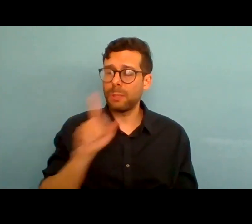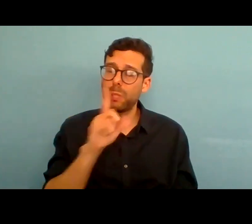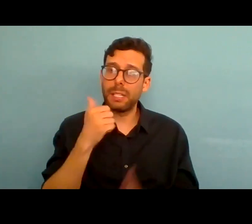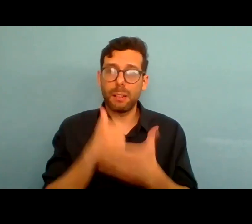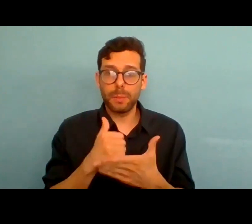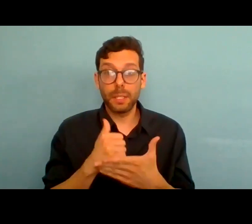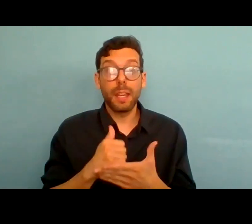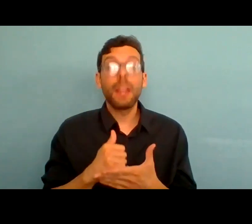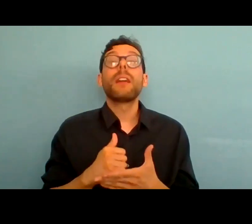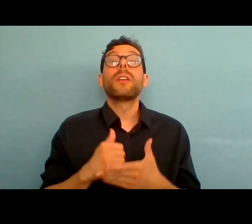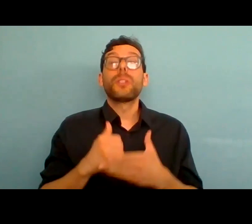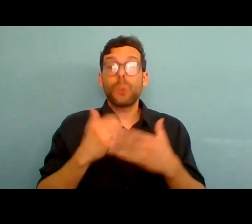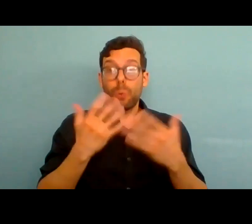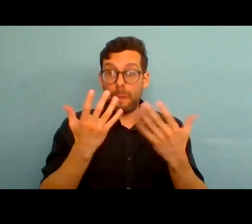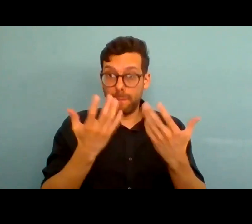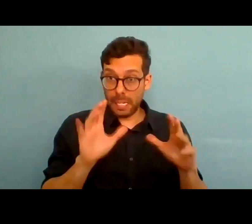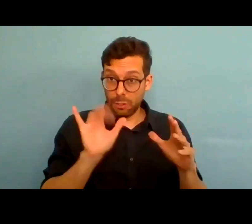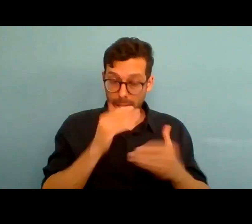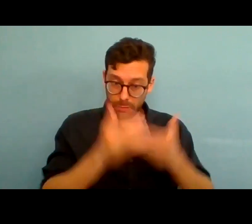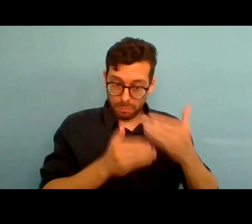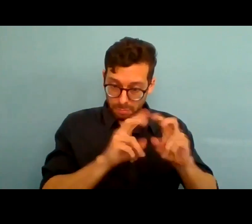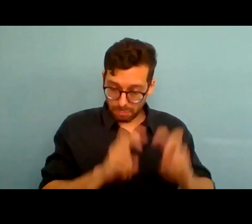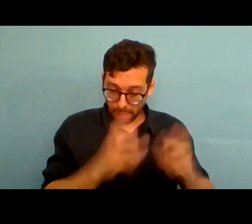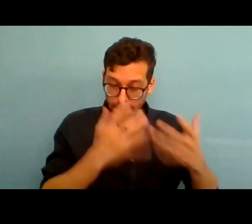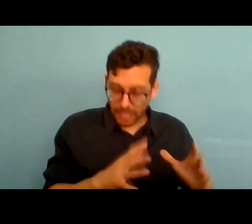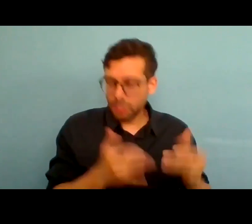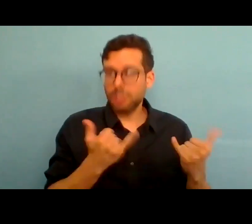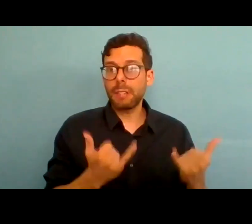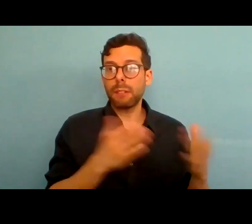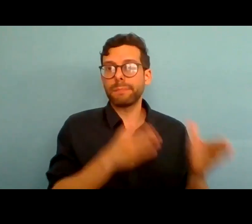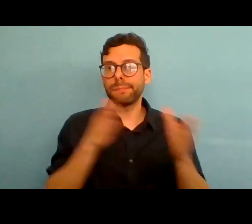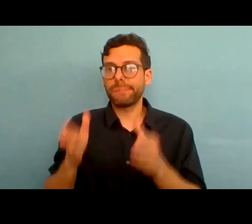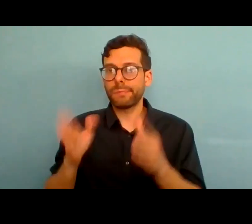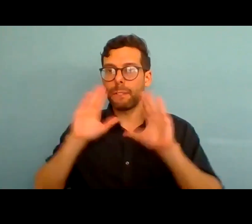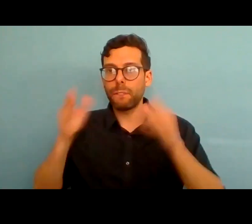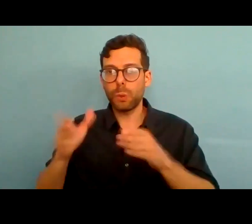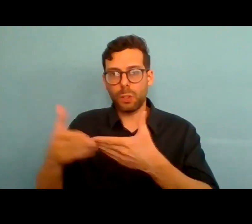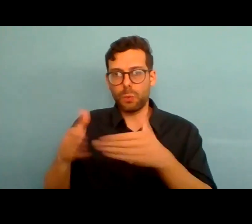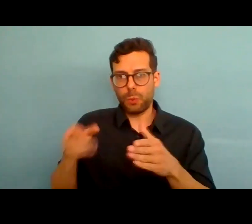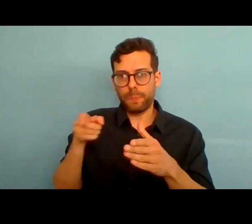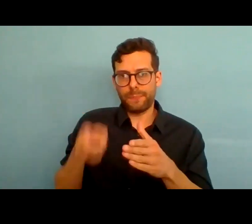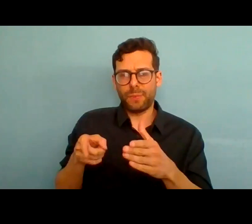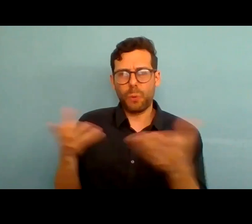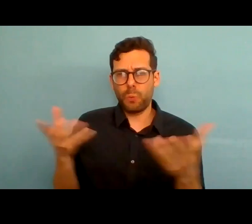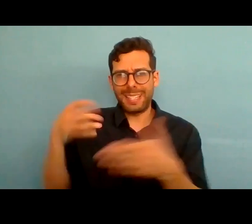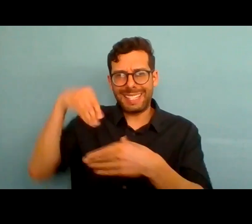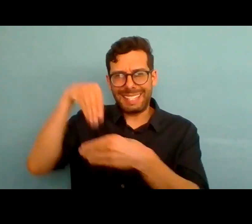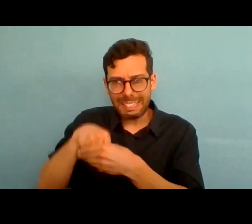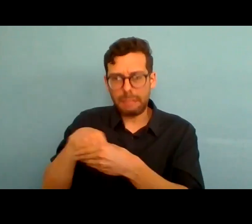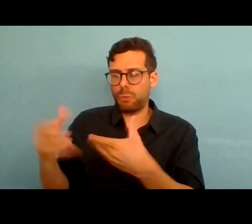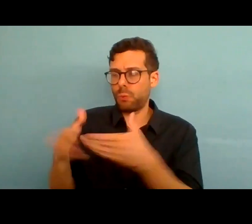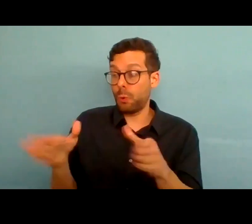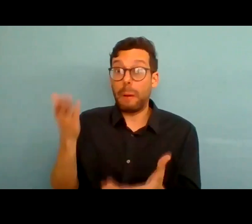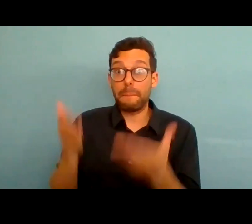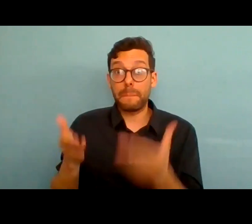actual room environment. So looking at, all right, what all's in here? Is every one of her favorite toys in there? Because that may not be